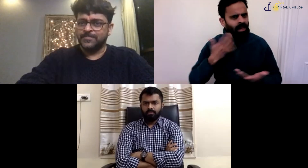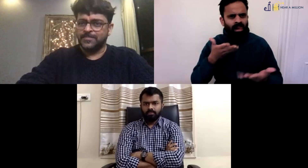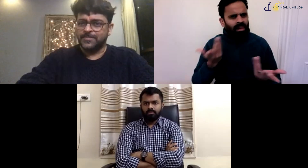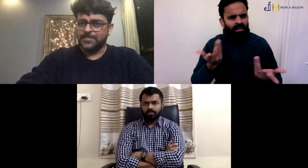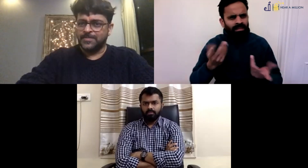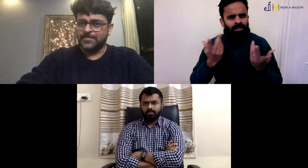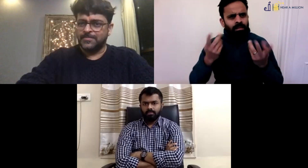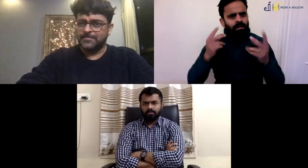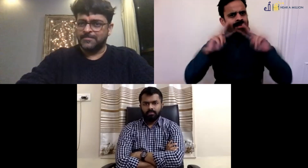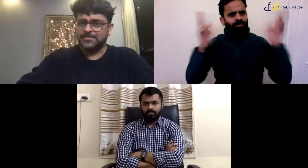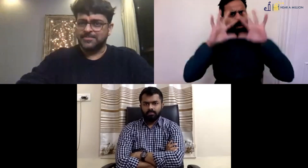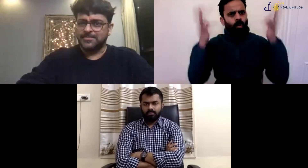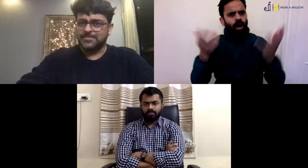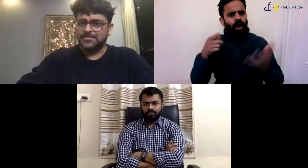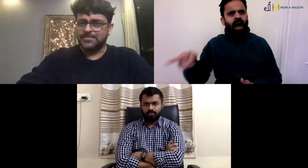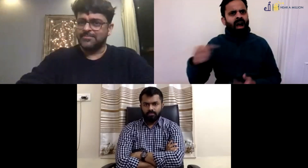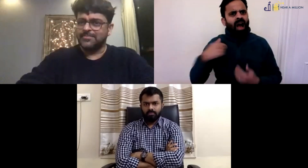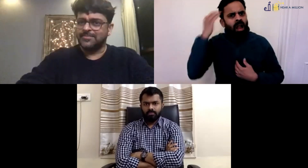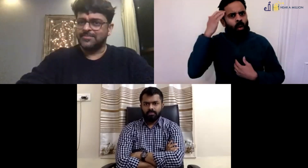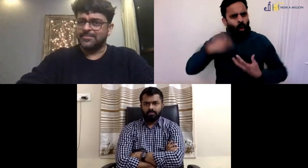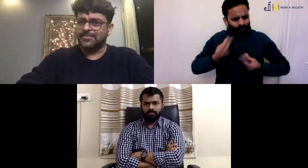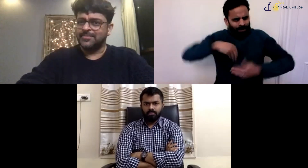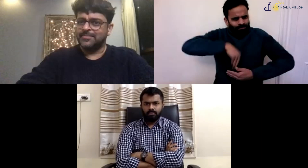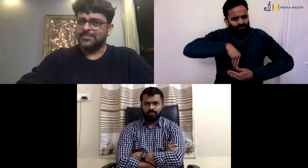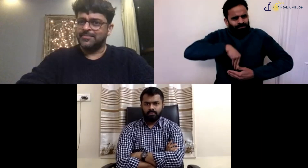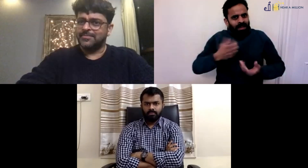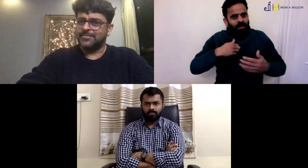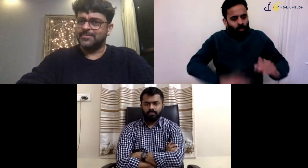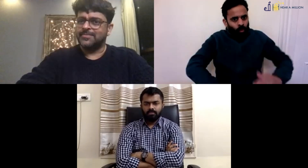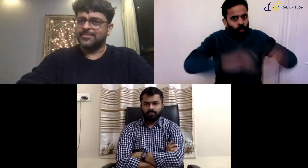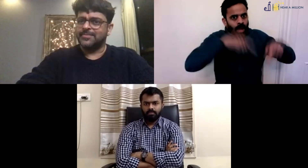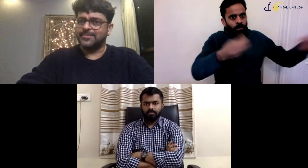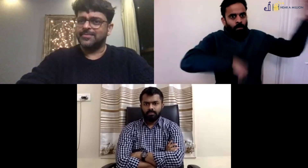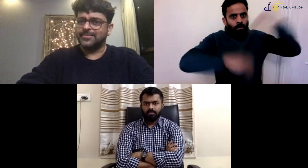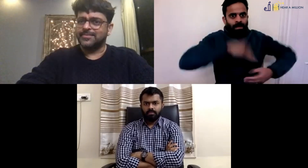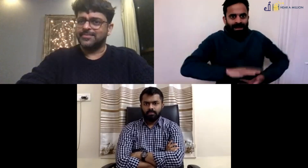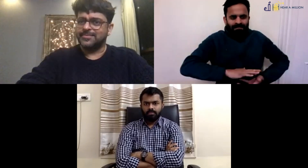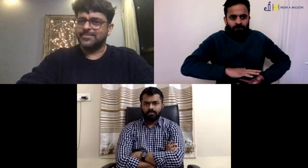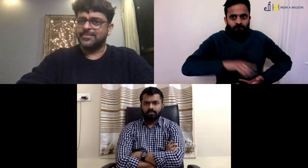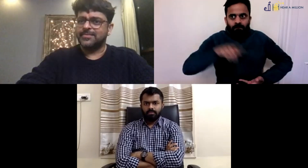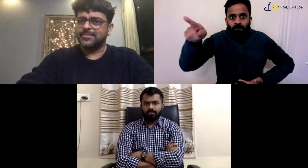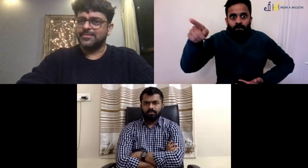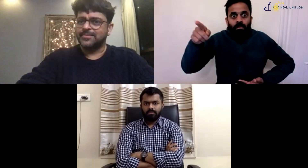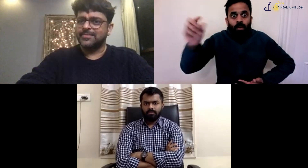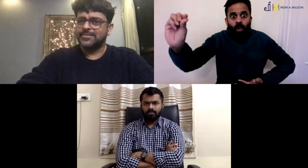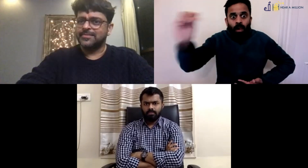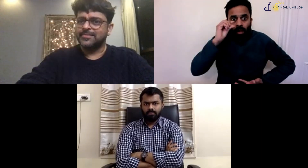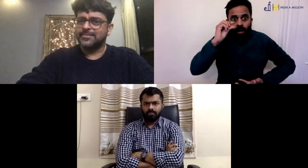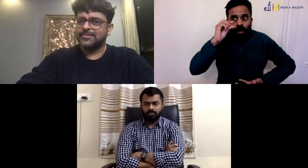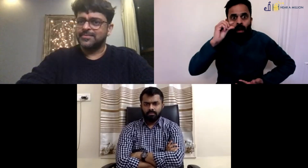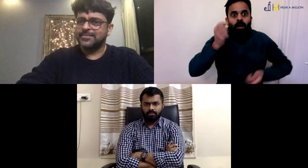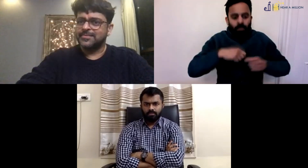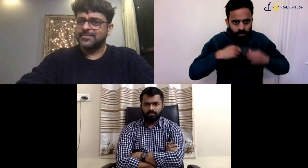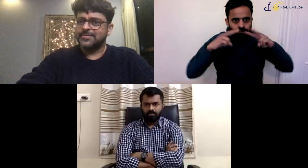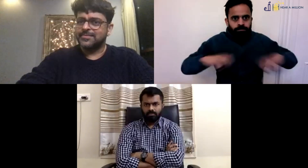perspective, I didn't feel anything different. I mean, it's just a different world. I just, growing up, there was so